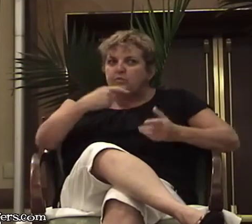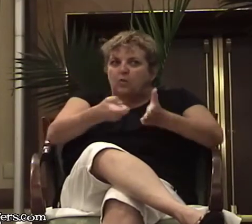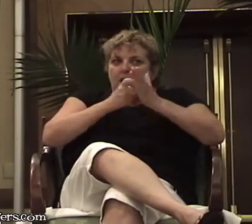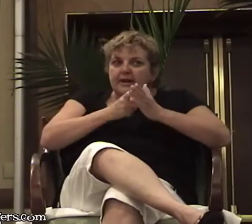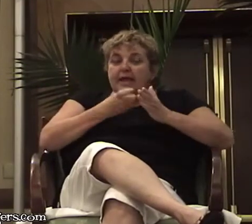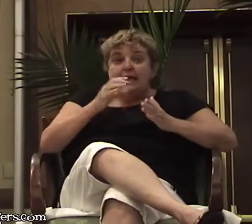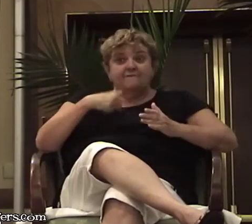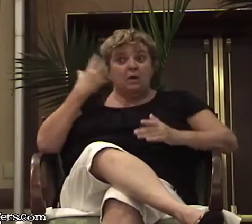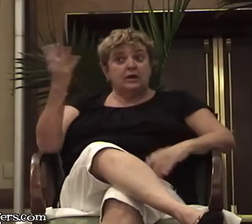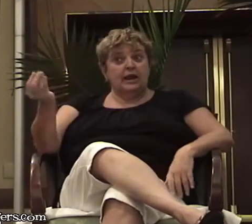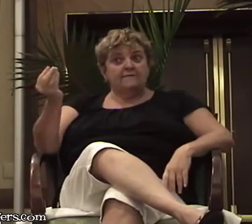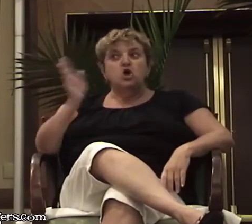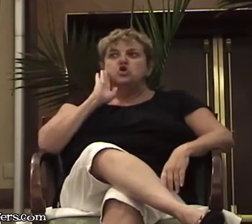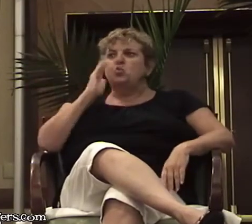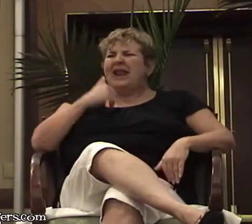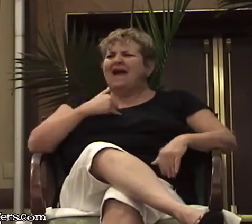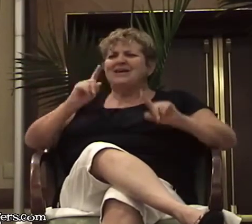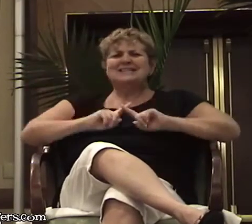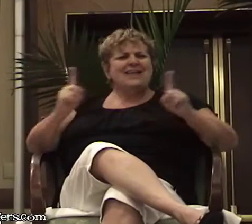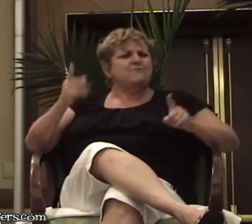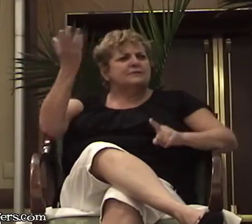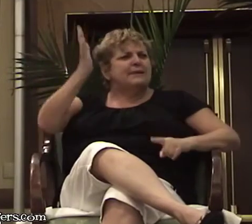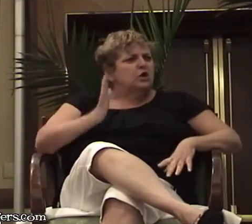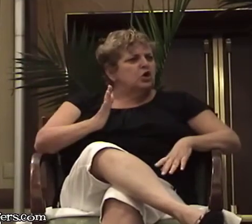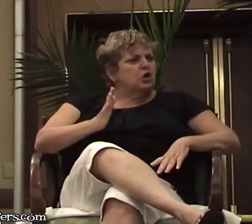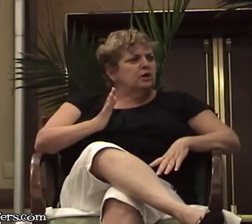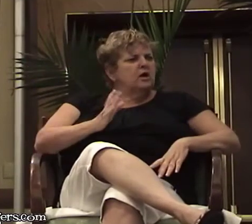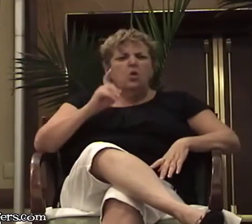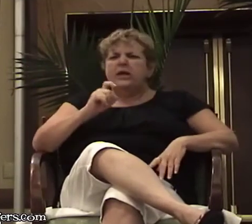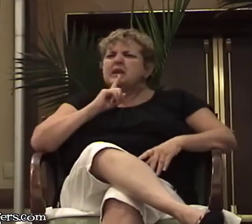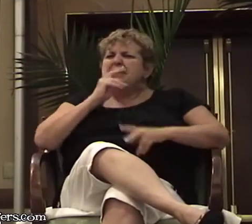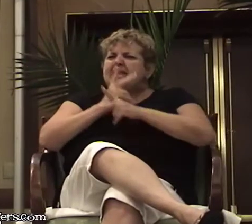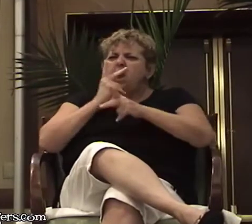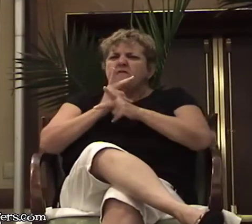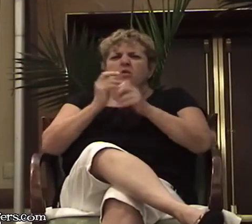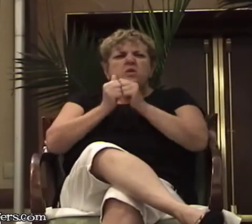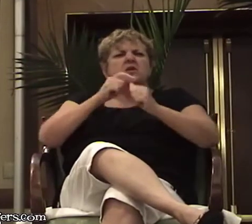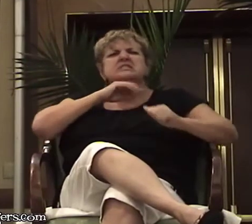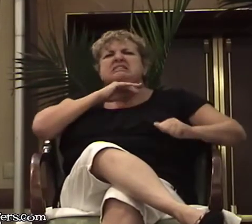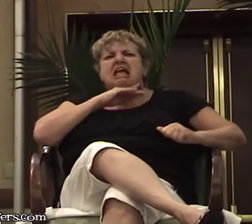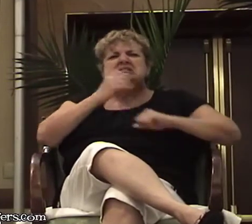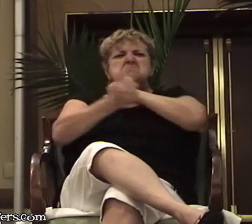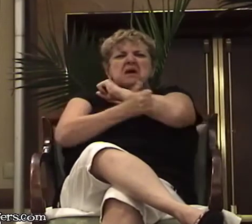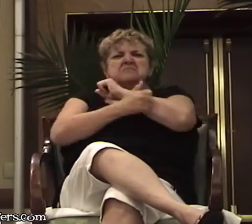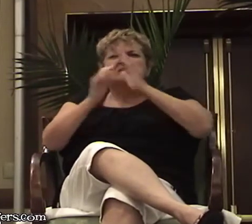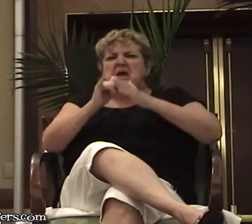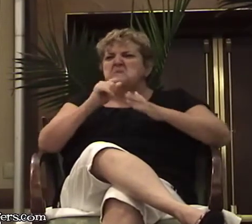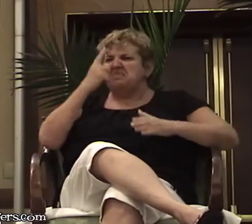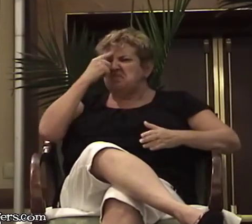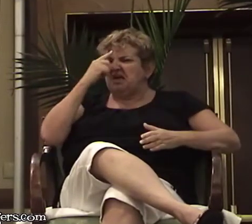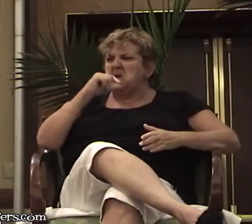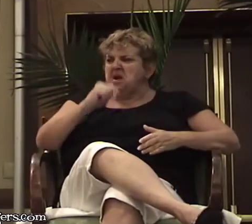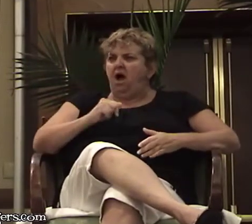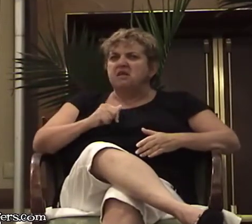different speaker. So we got to be real careful, those nasty bums that come in that we think begging, because they could be your next Florida State